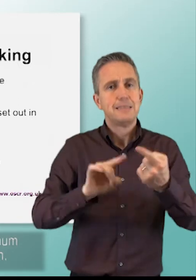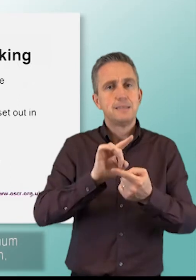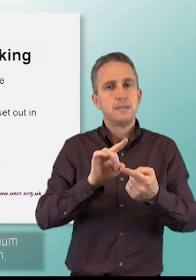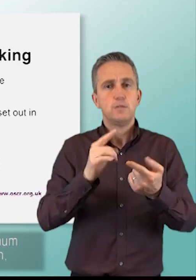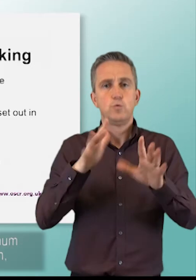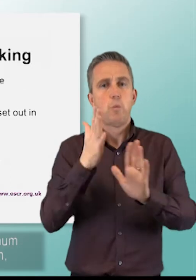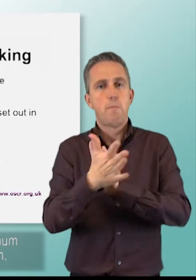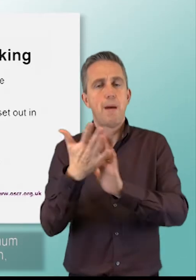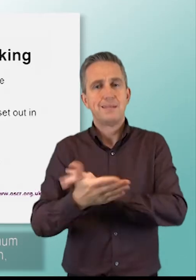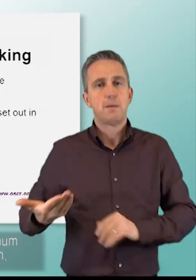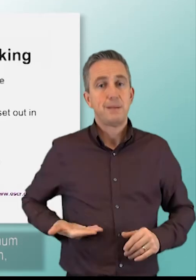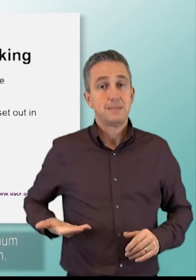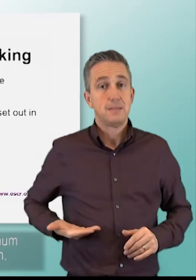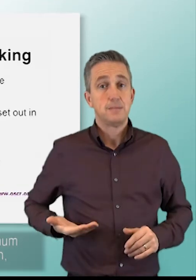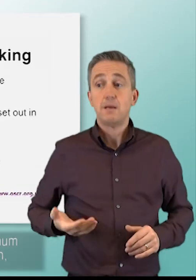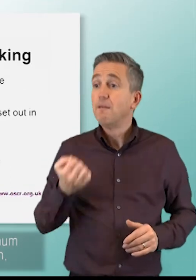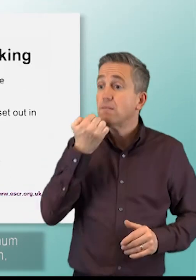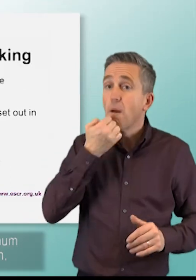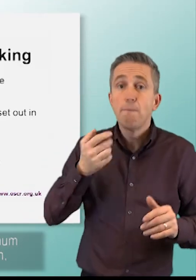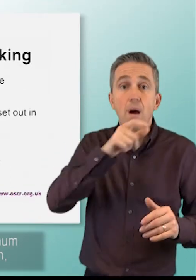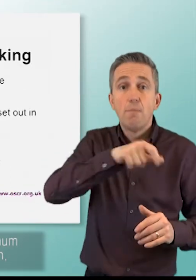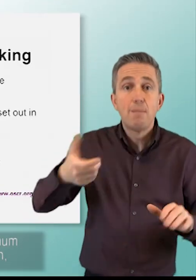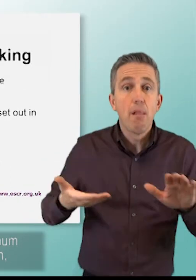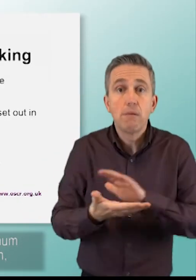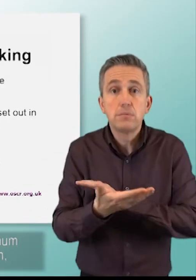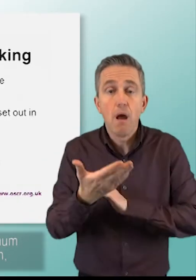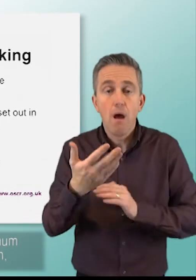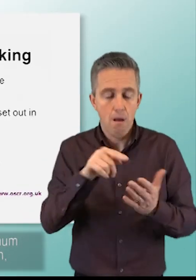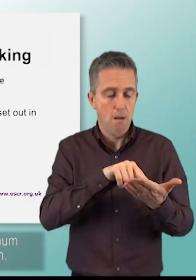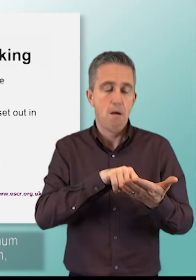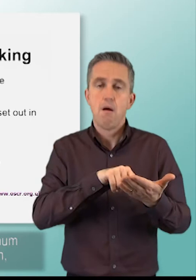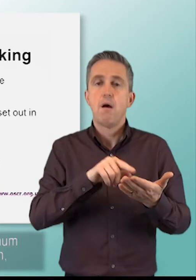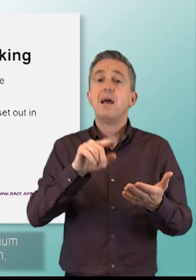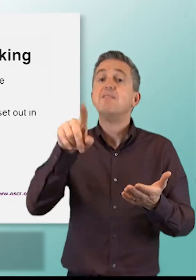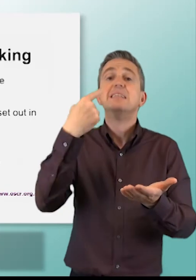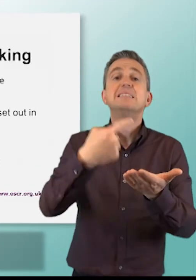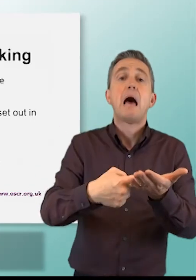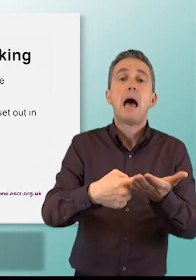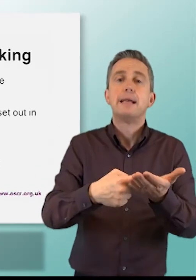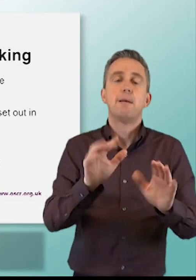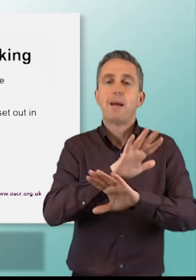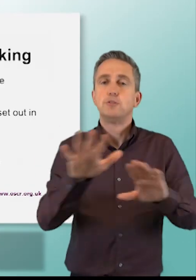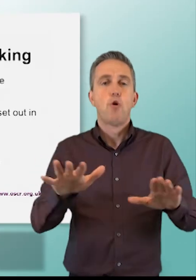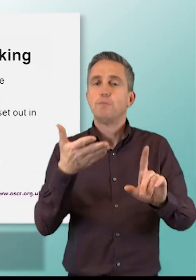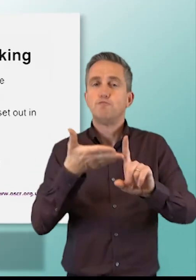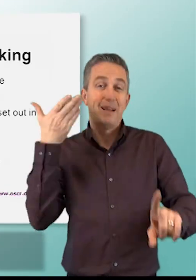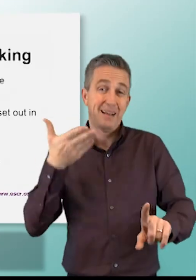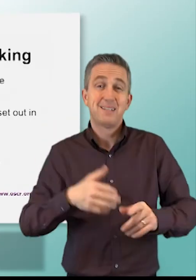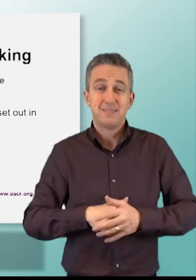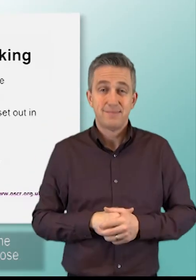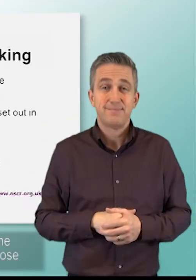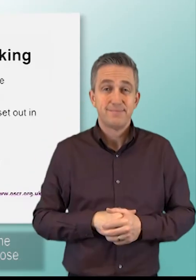decision, often called a quorum, okay? If you don't have that minimum number in the room, you try and make a decision, that decision may not be a legitimate